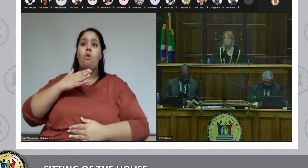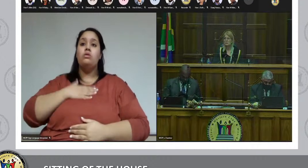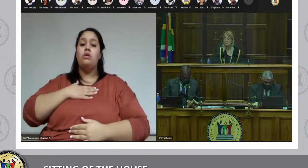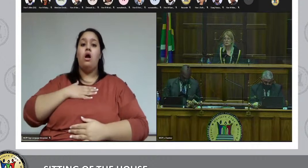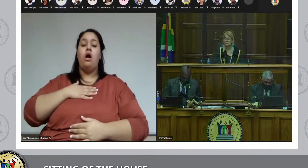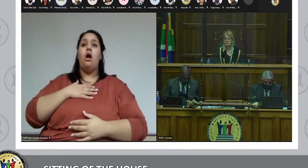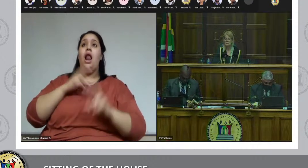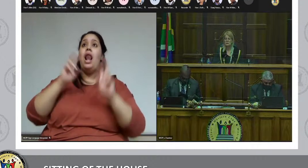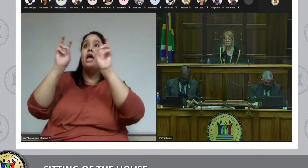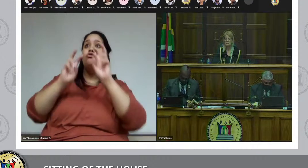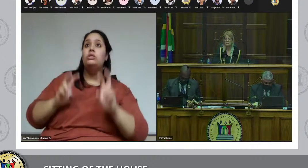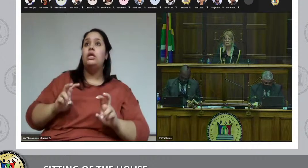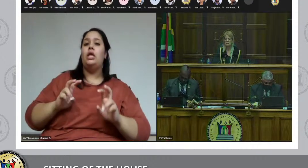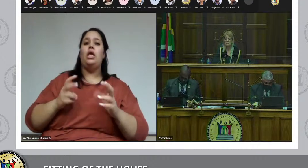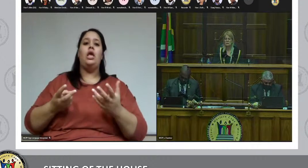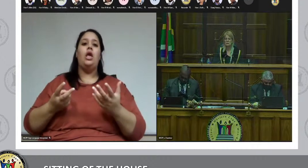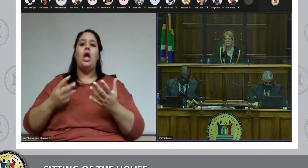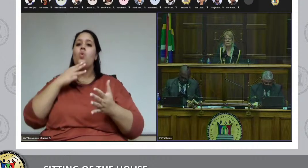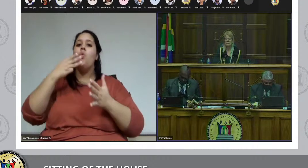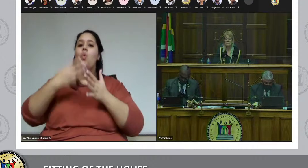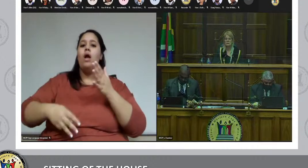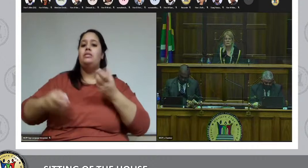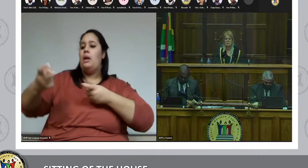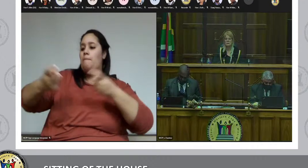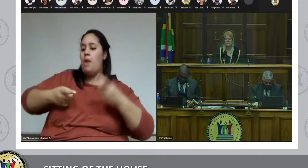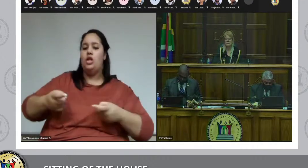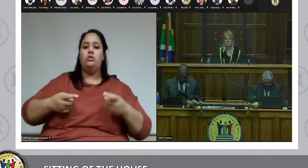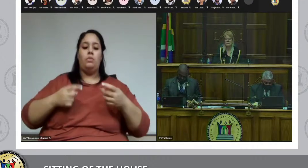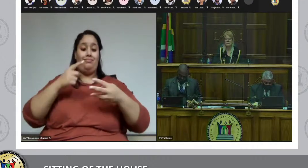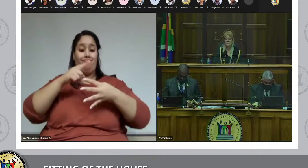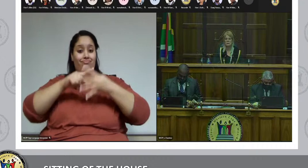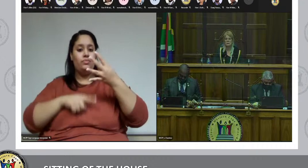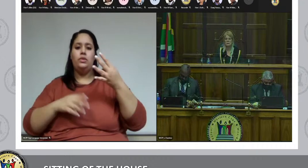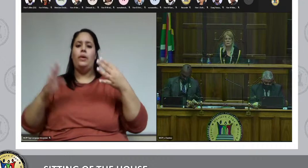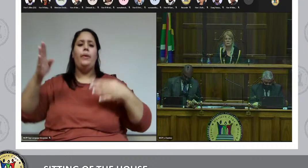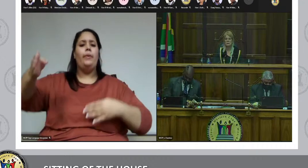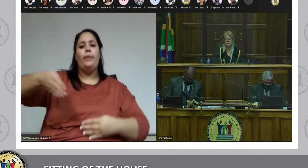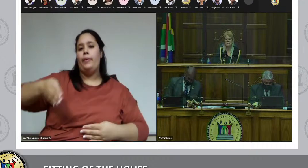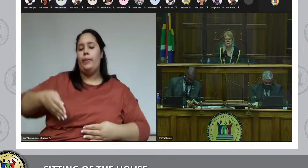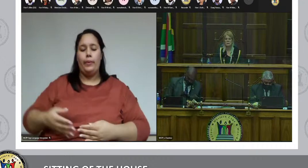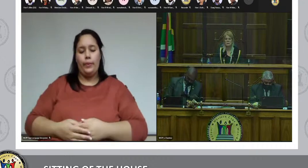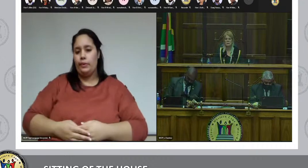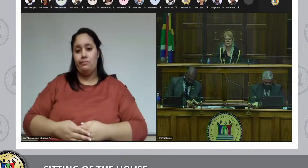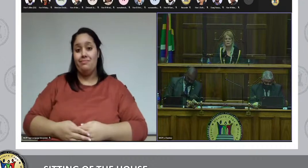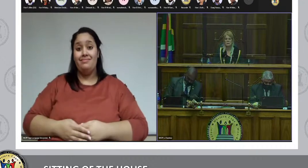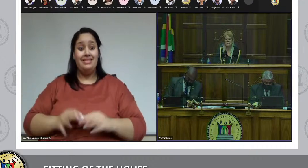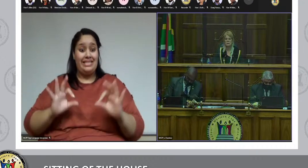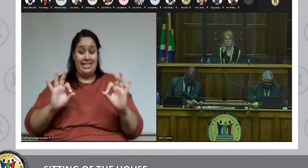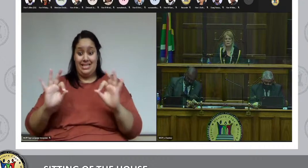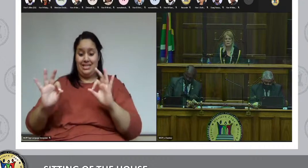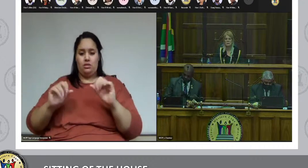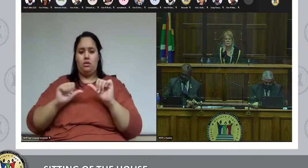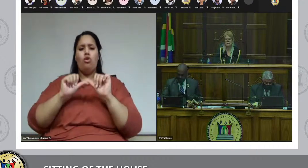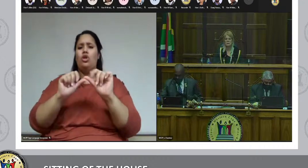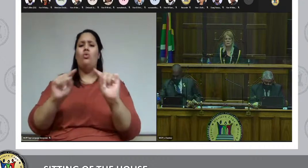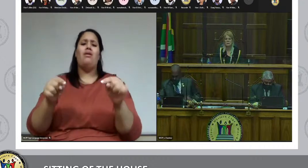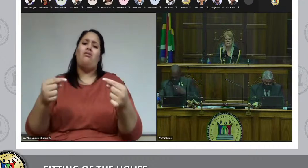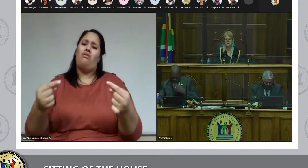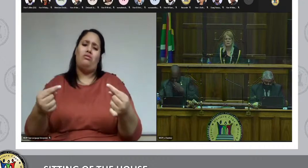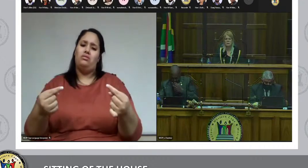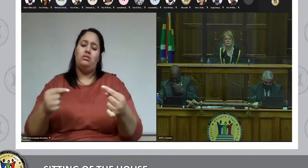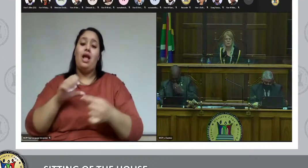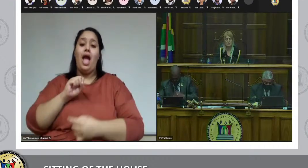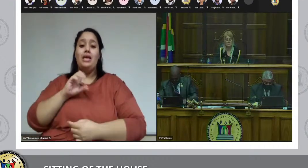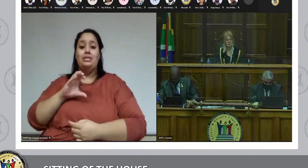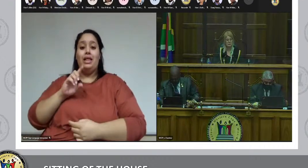no waste management system. Speaker, this cannot continue. And the ACDP is asking